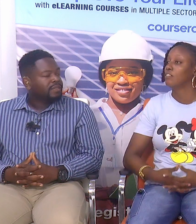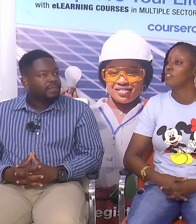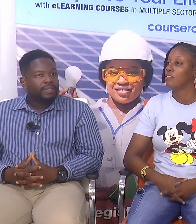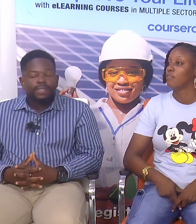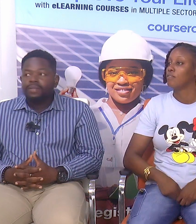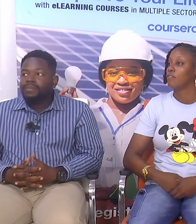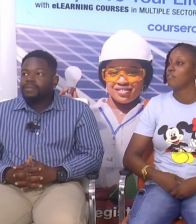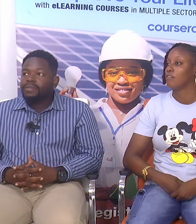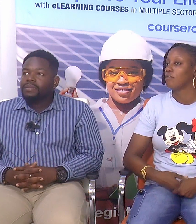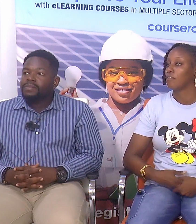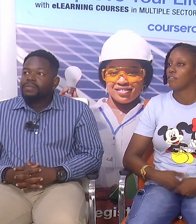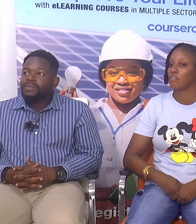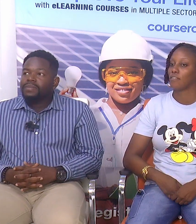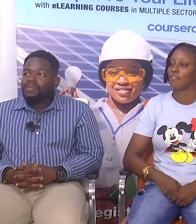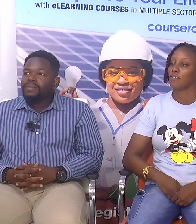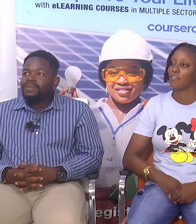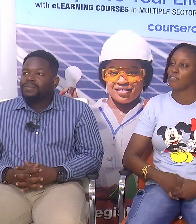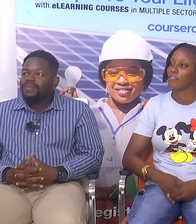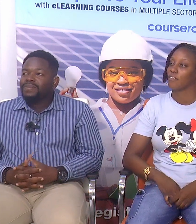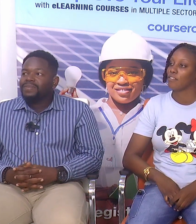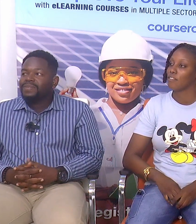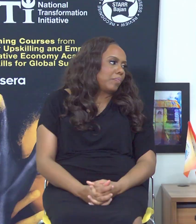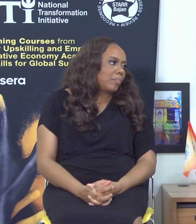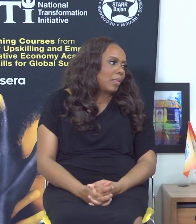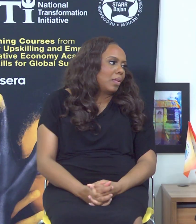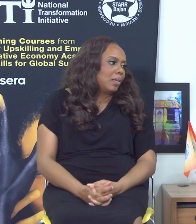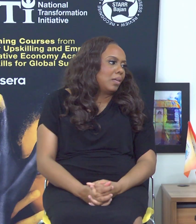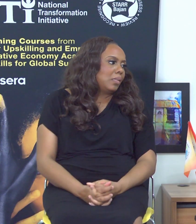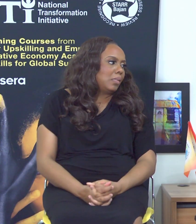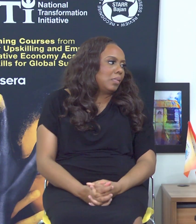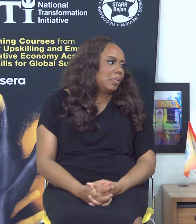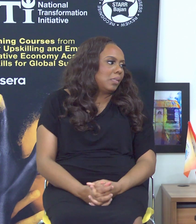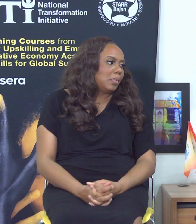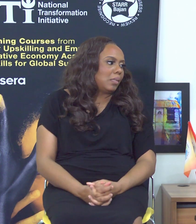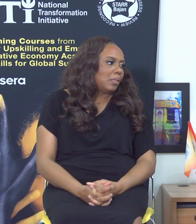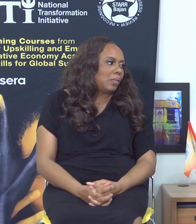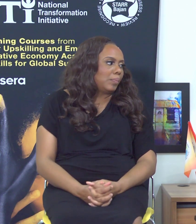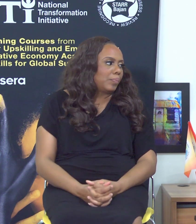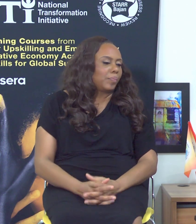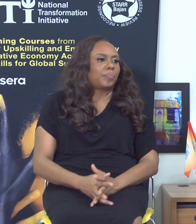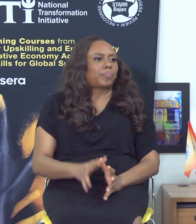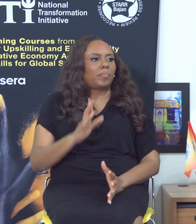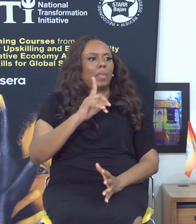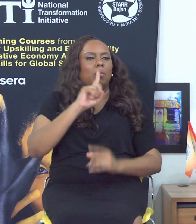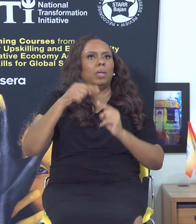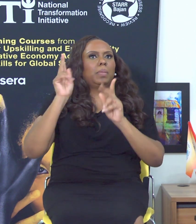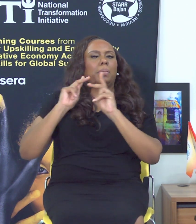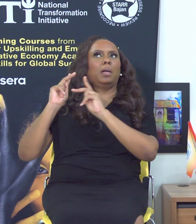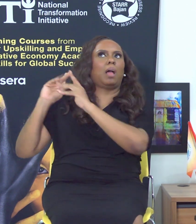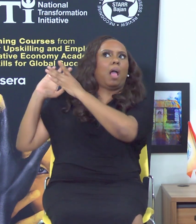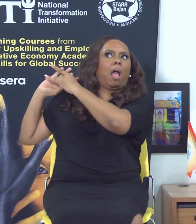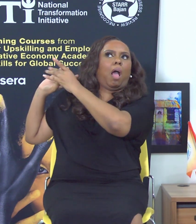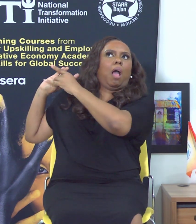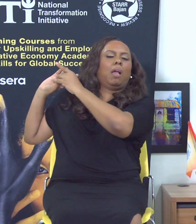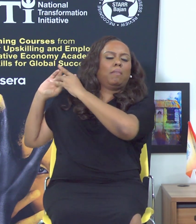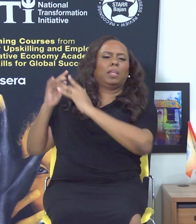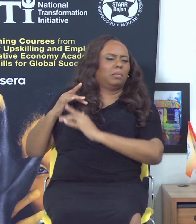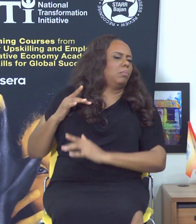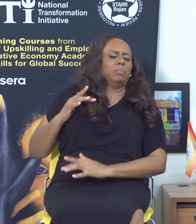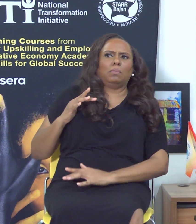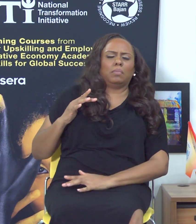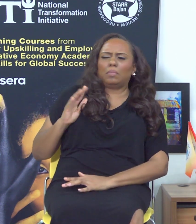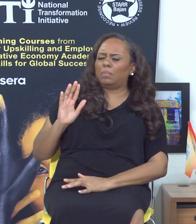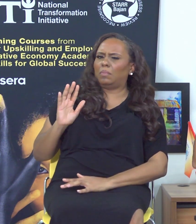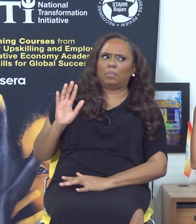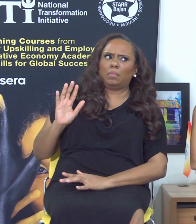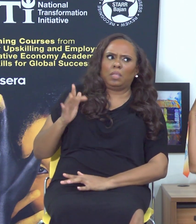understand what you're saying. So don't talk behind my back. Yes, and your senses are heightened. You have other